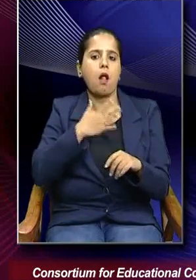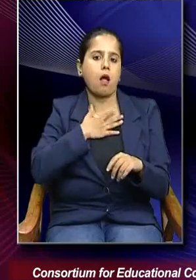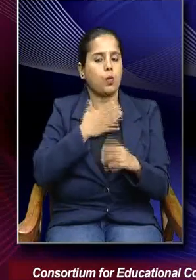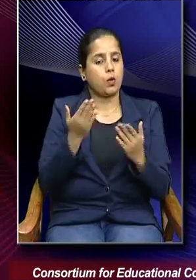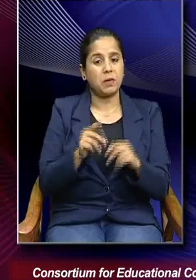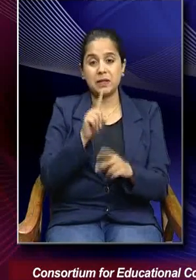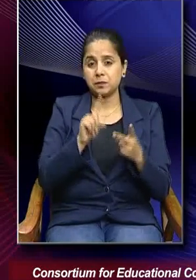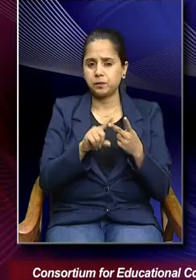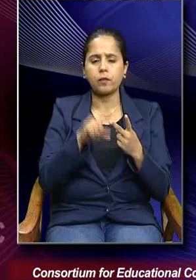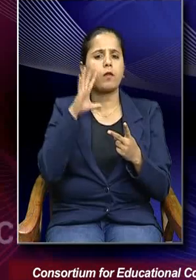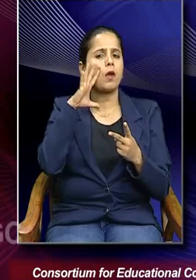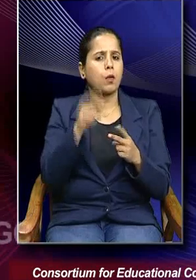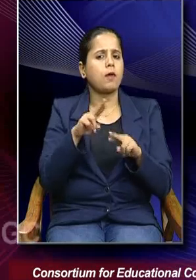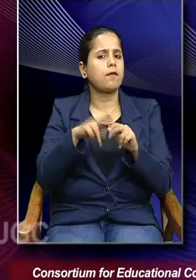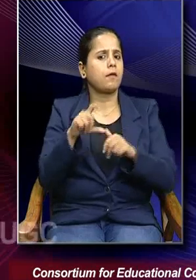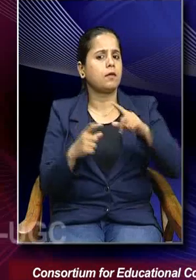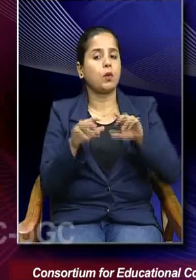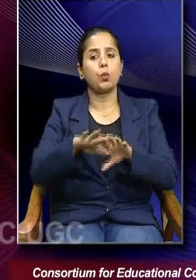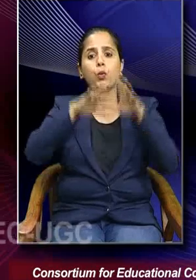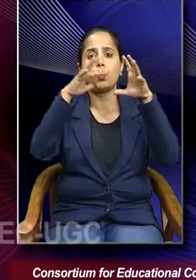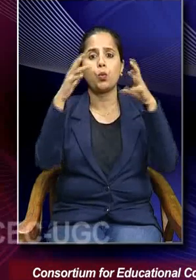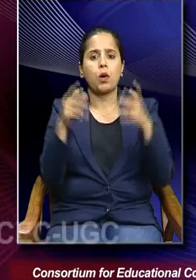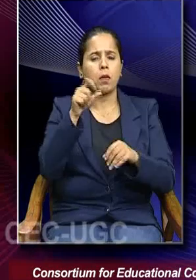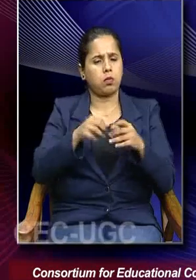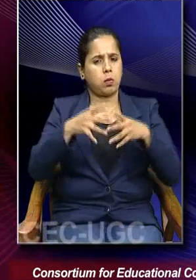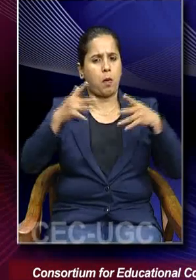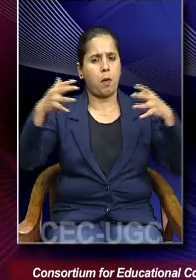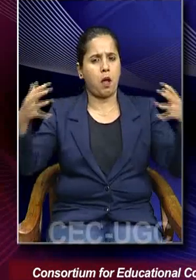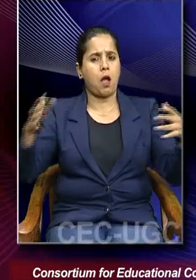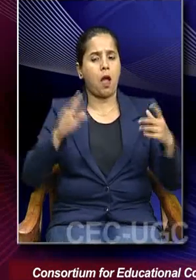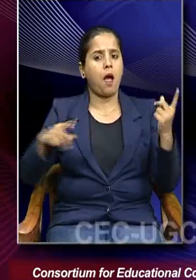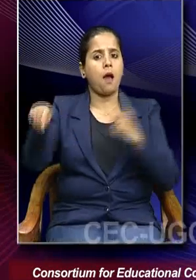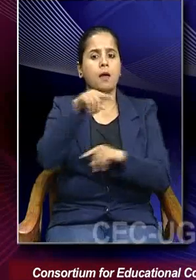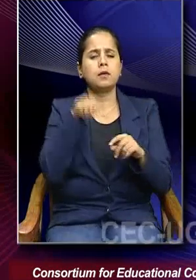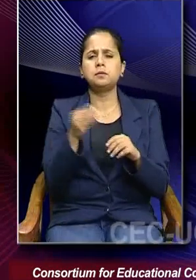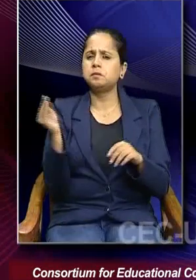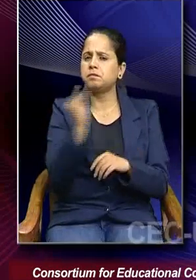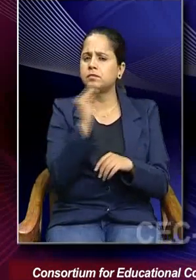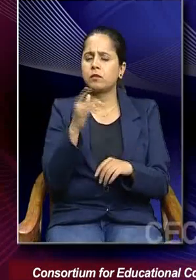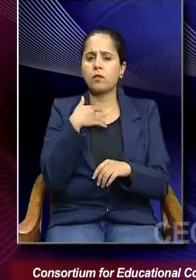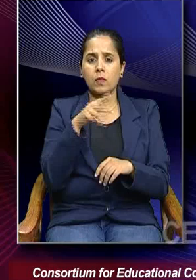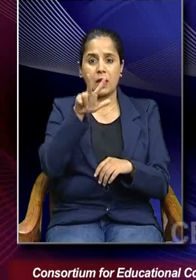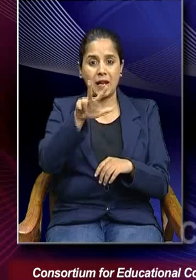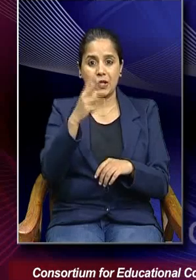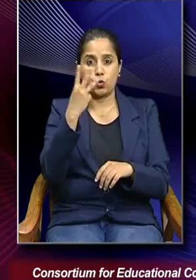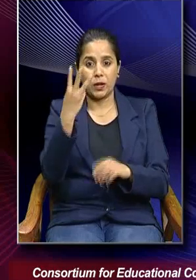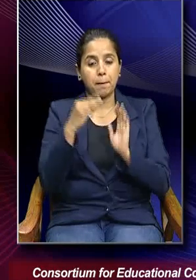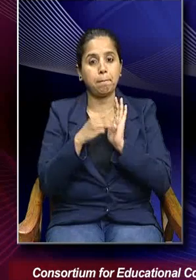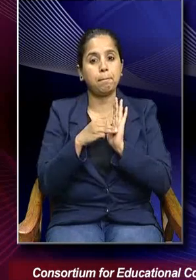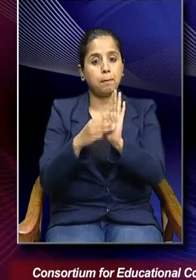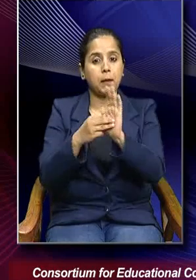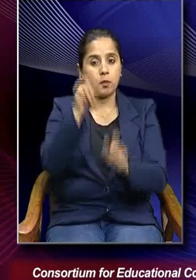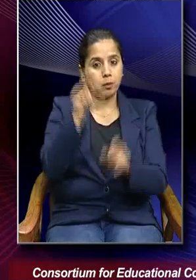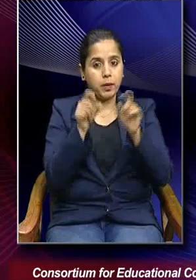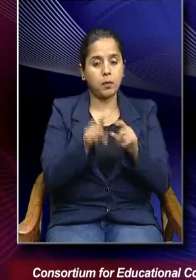fact is the world population is growing at a rapid pace by approximately 83 million people